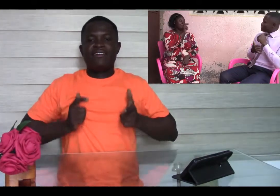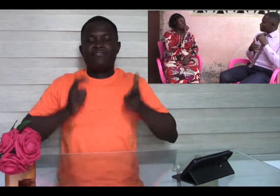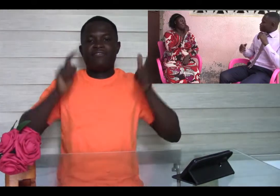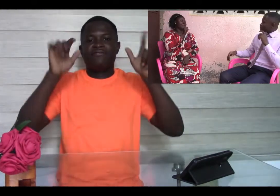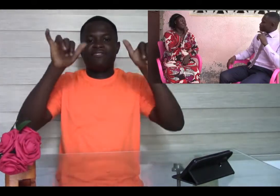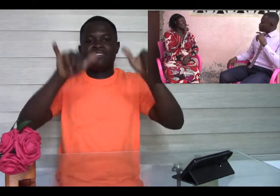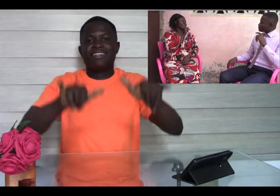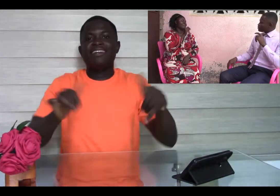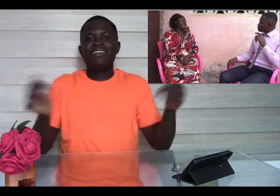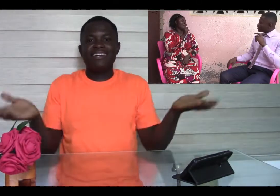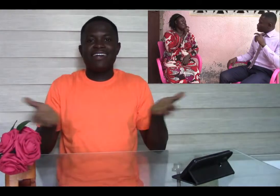life stay here.